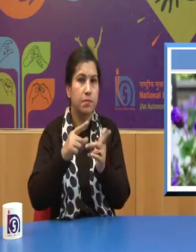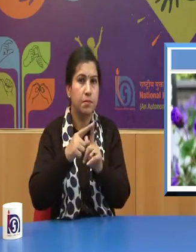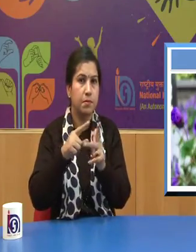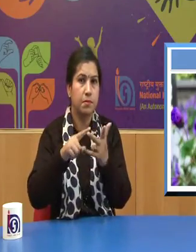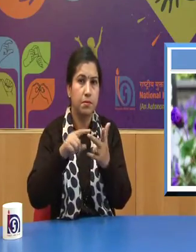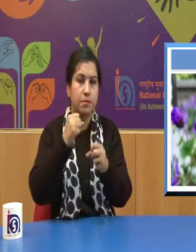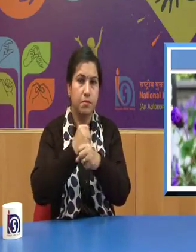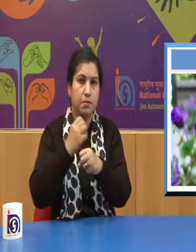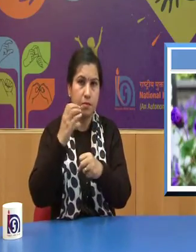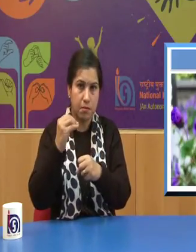and